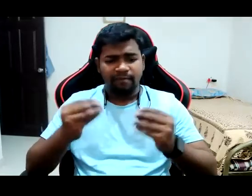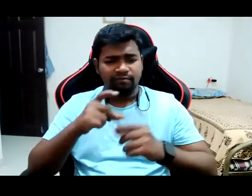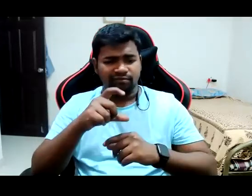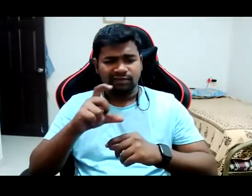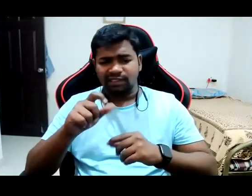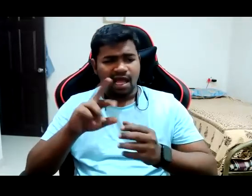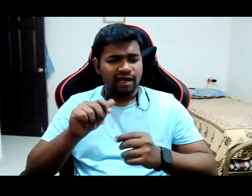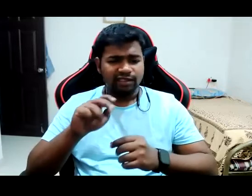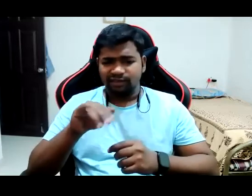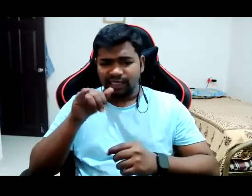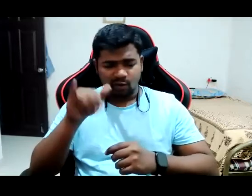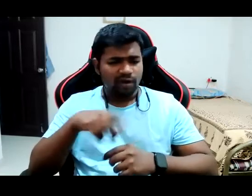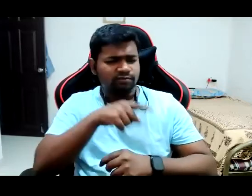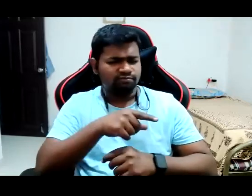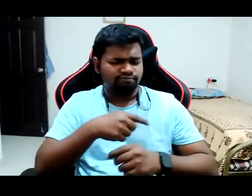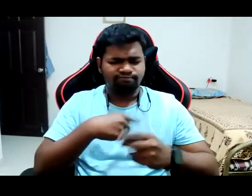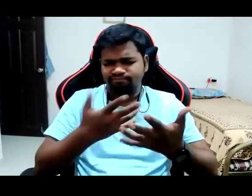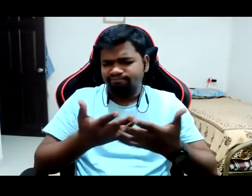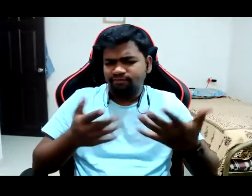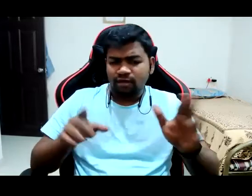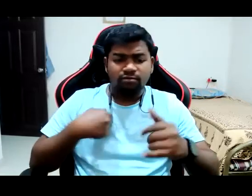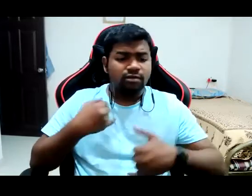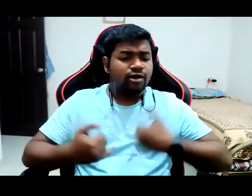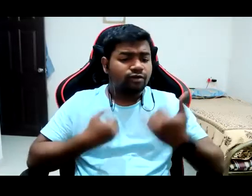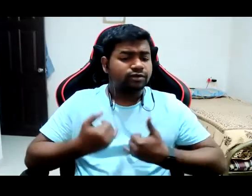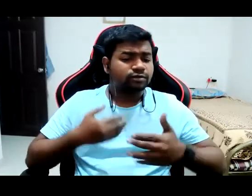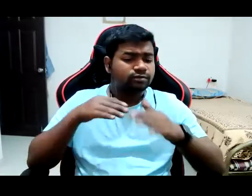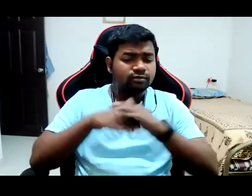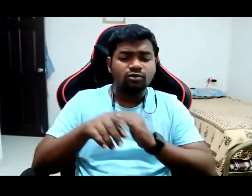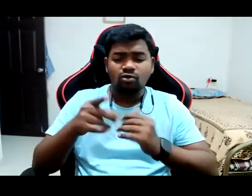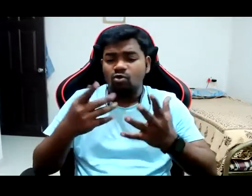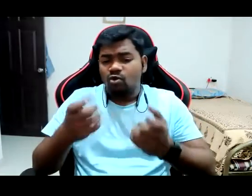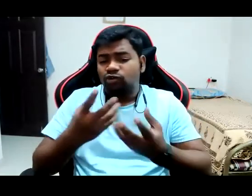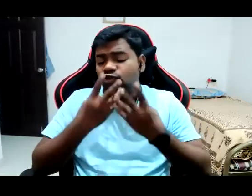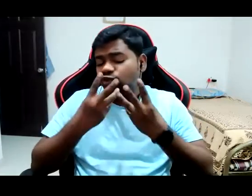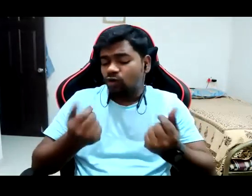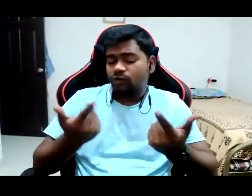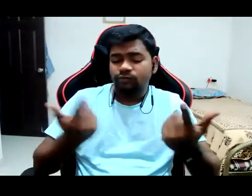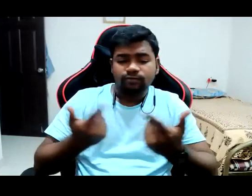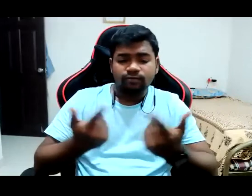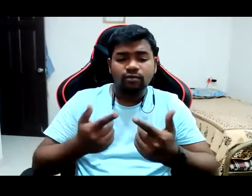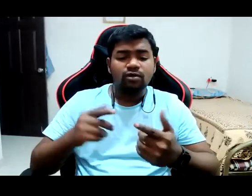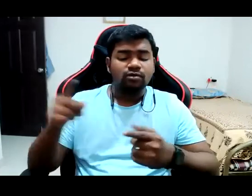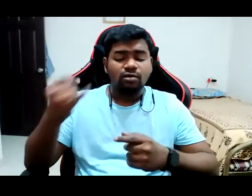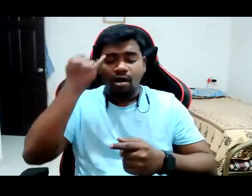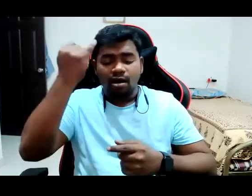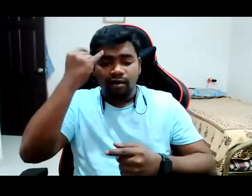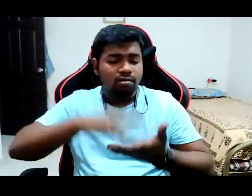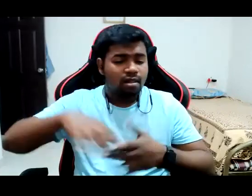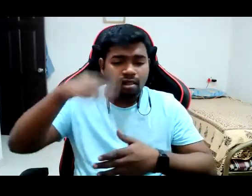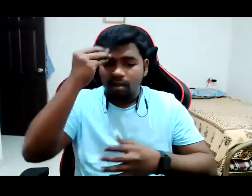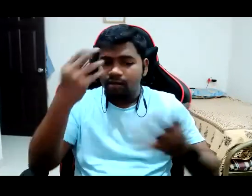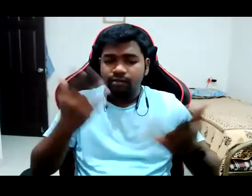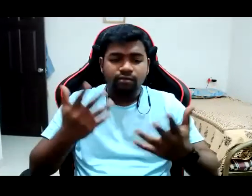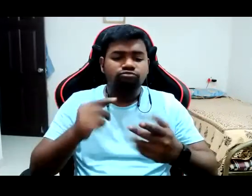happening? Well, that is not a part of it. We're more interested in what is it that you're trying to solve? What is the solution? What did you come up with? What did you learn? All